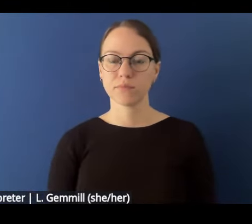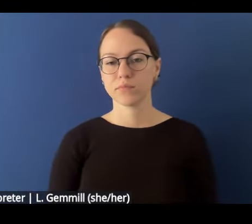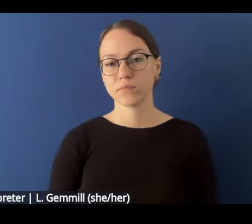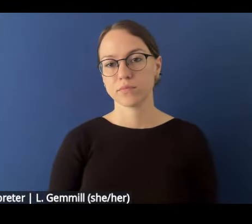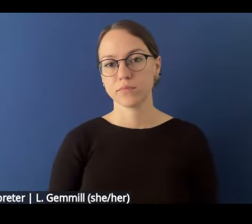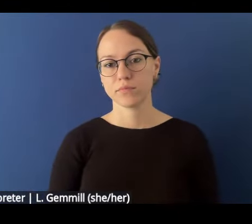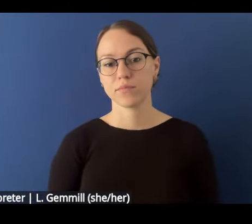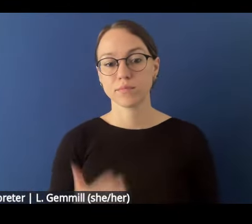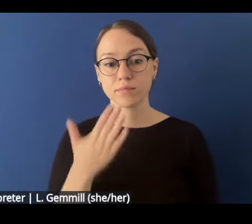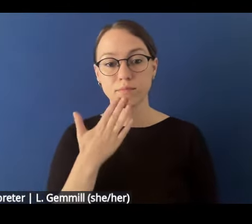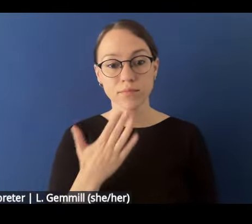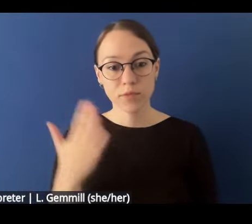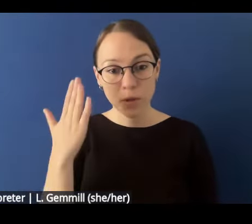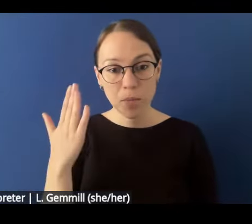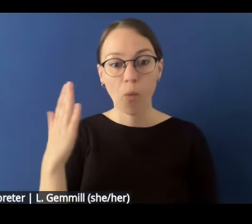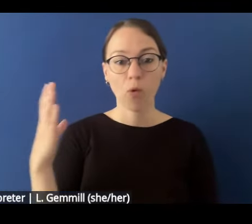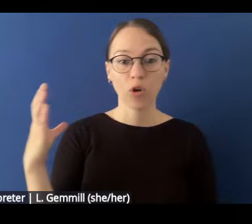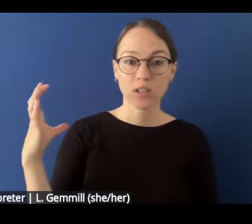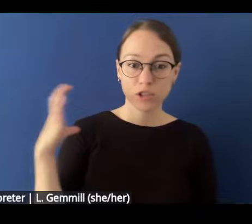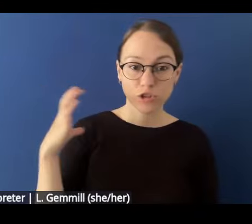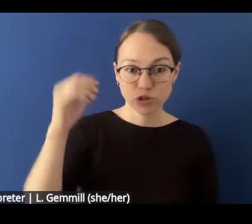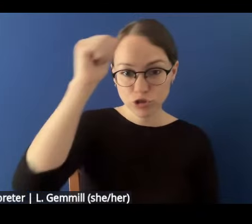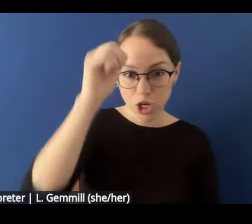Morning, Chairman Housekamp and members.